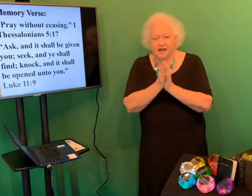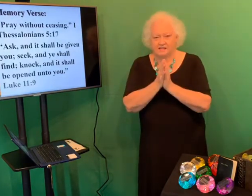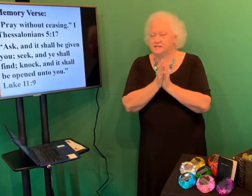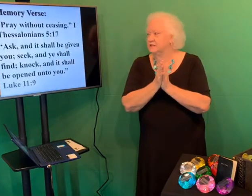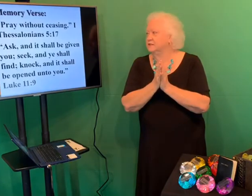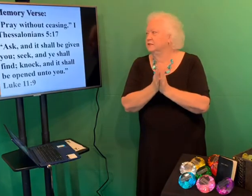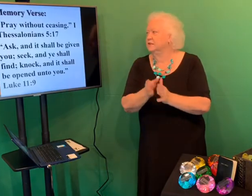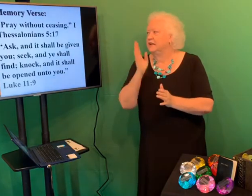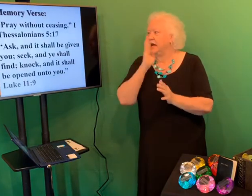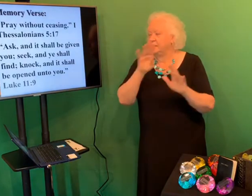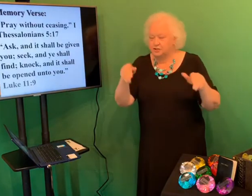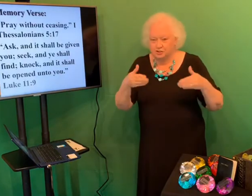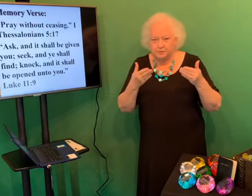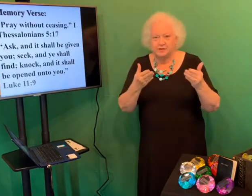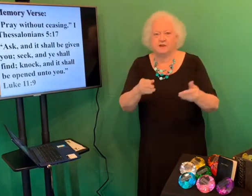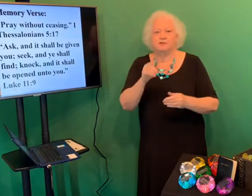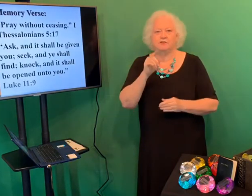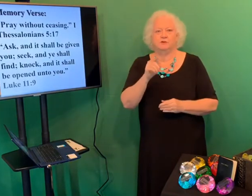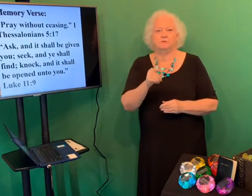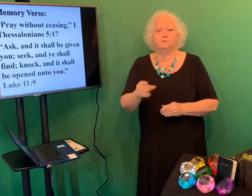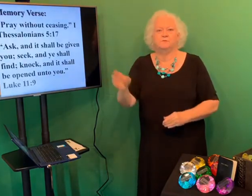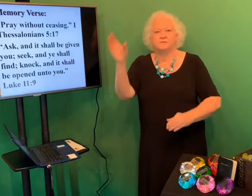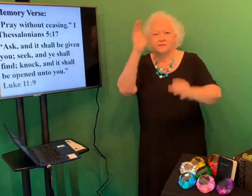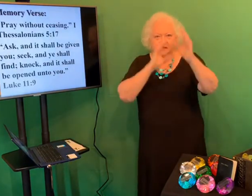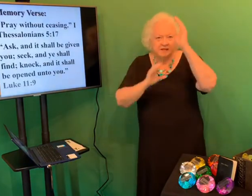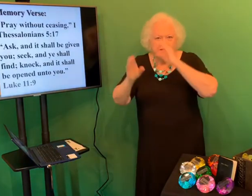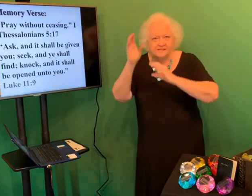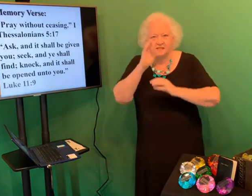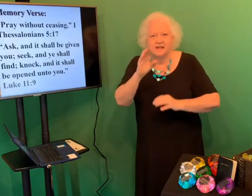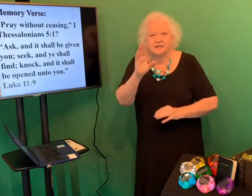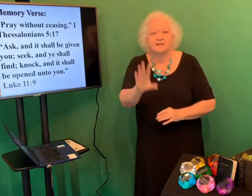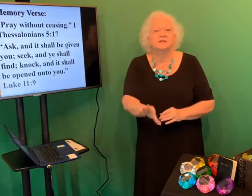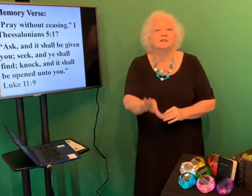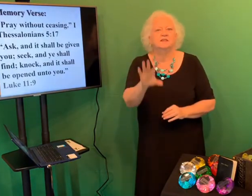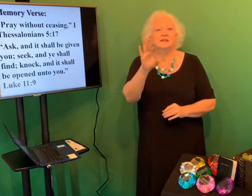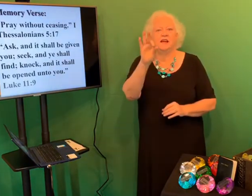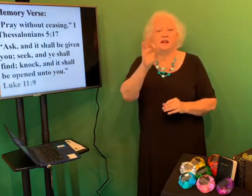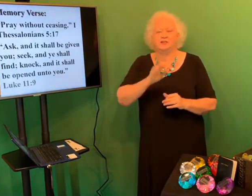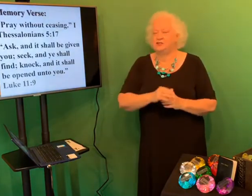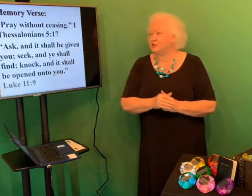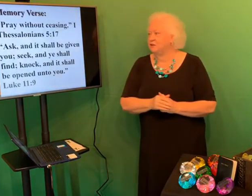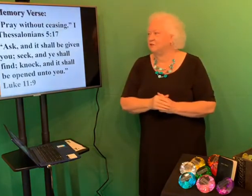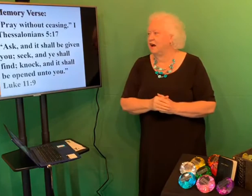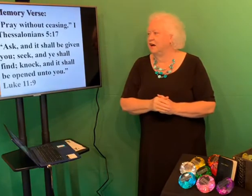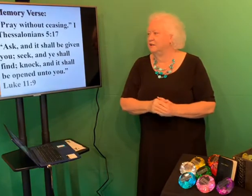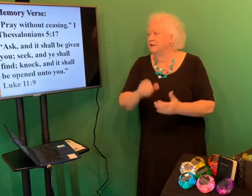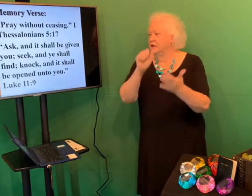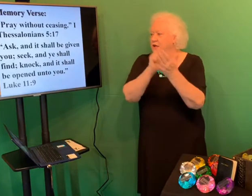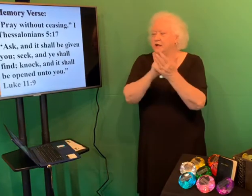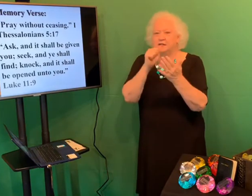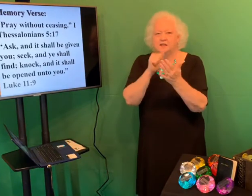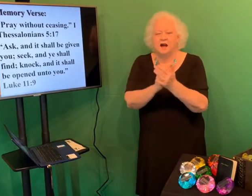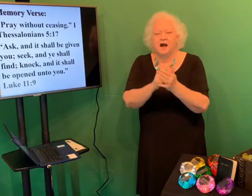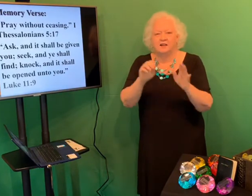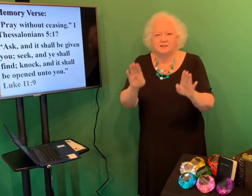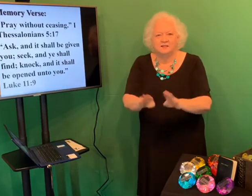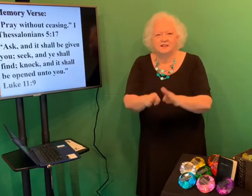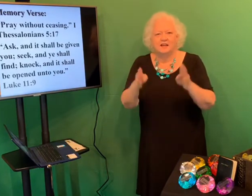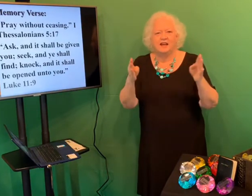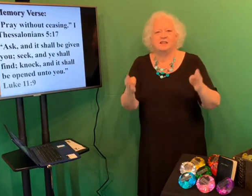ask and it shall be given you. Seek and ye shall find. Knock and it